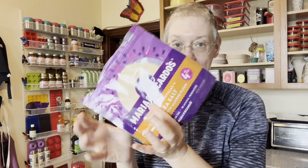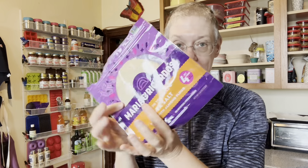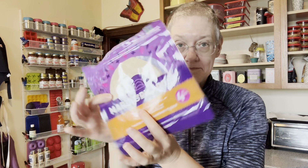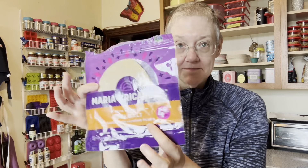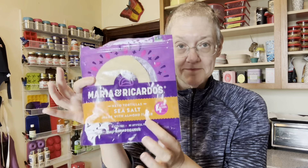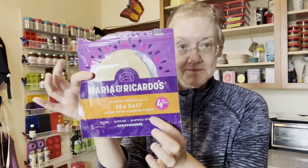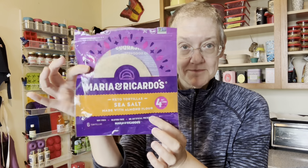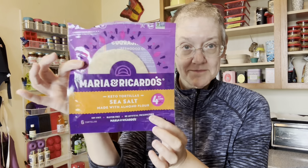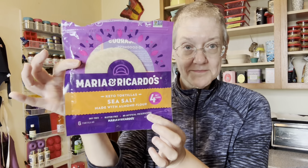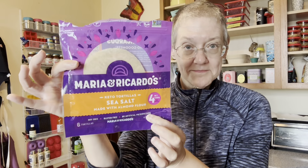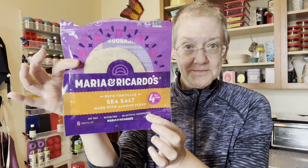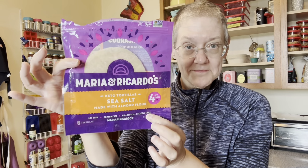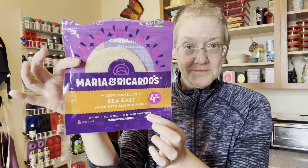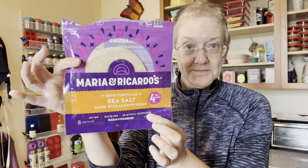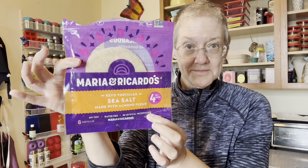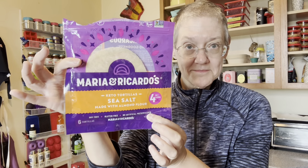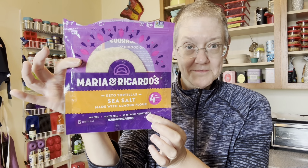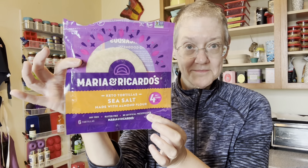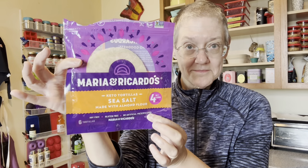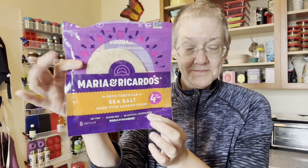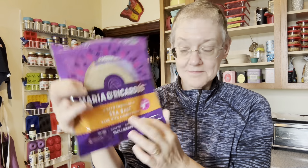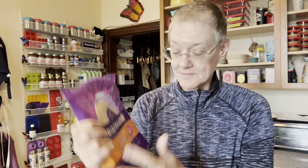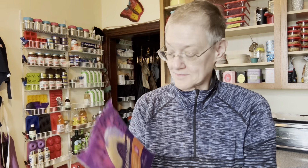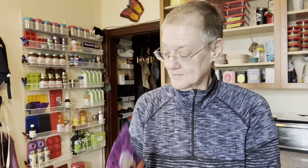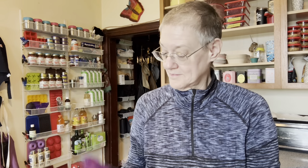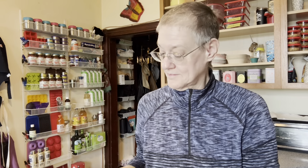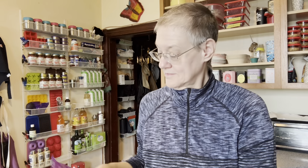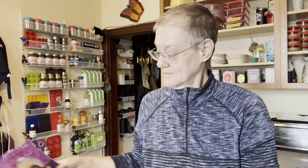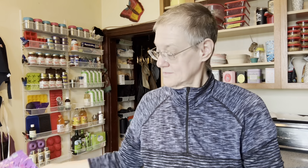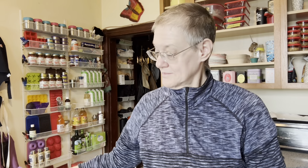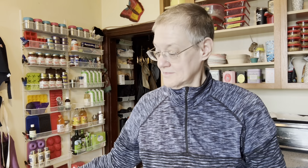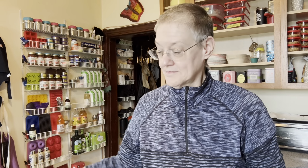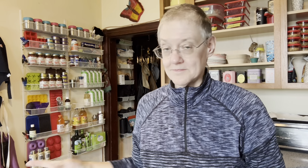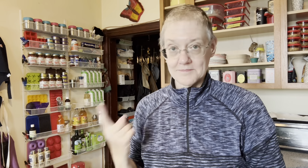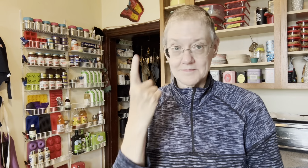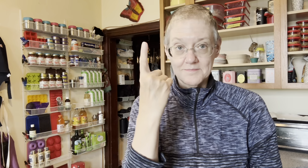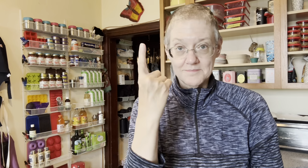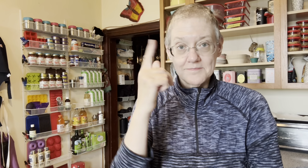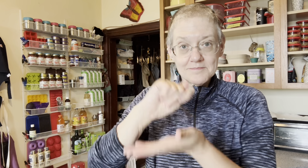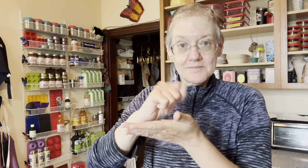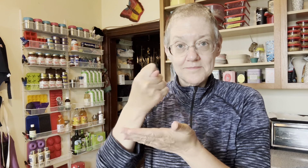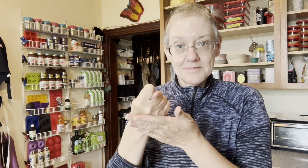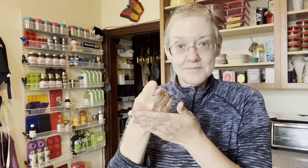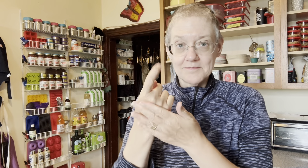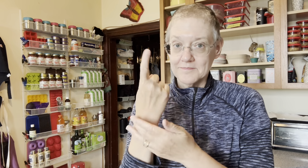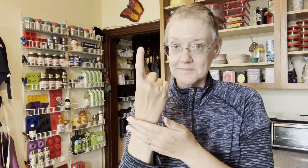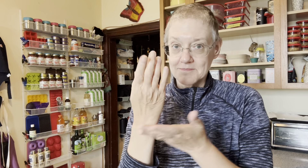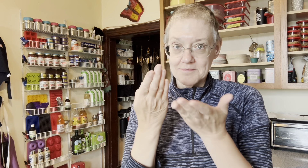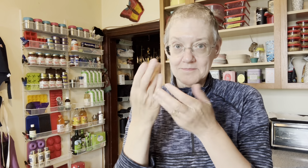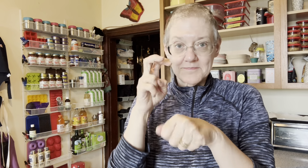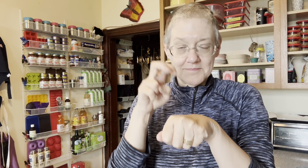these keto tortillas. I cut them into strips or into triangles, and I fry them in coconut